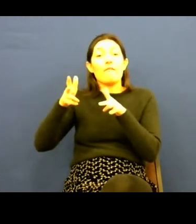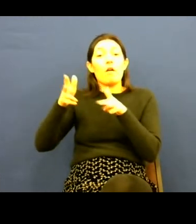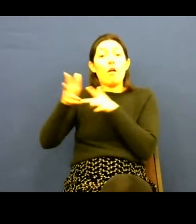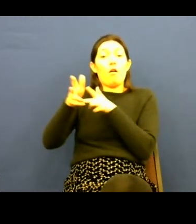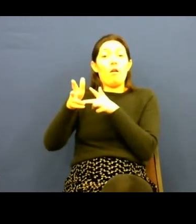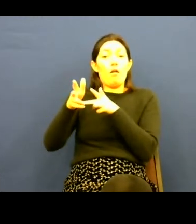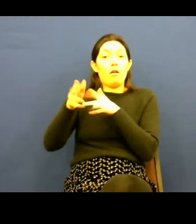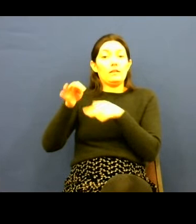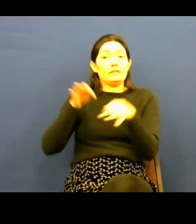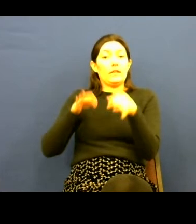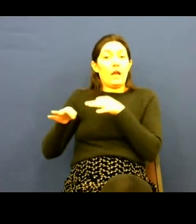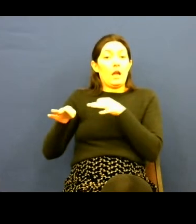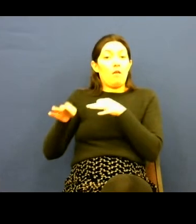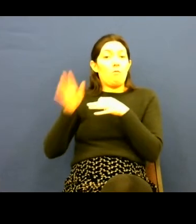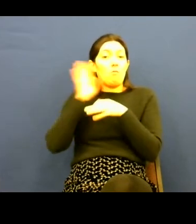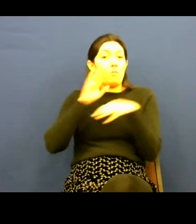started